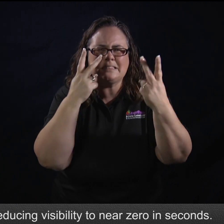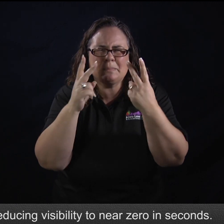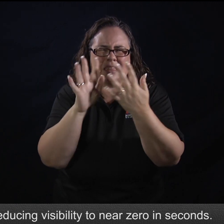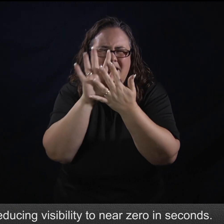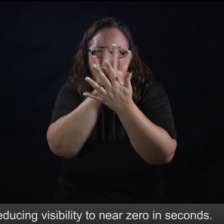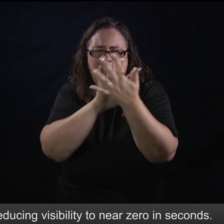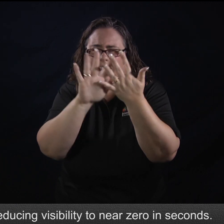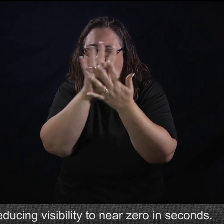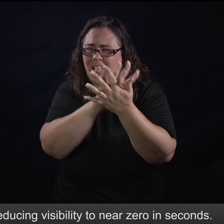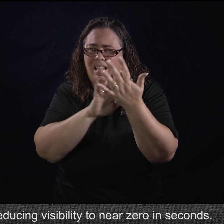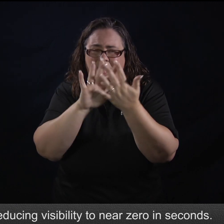in seconds.